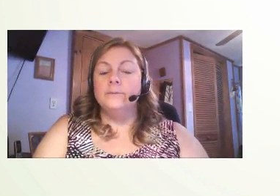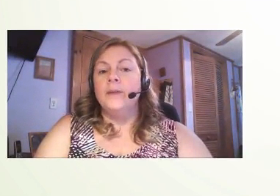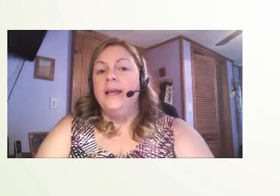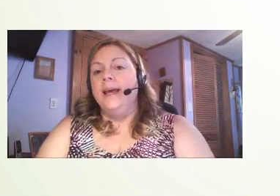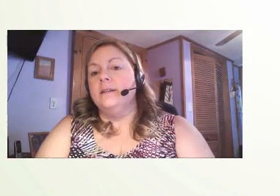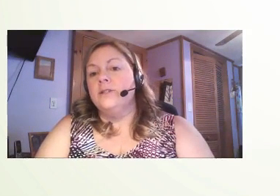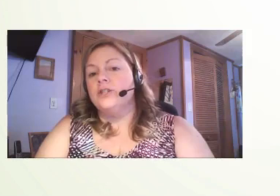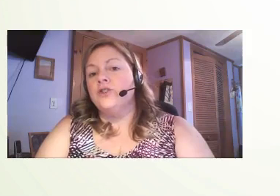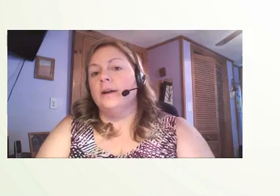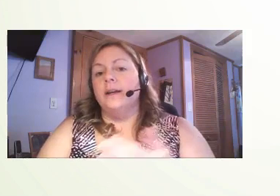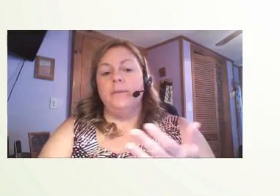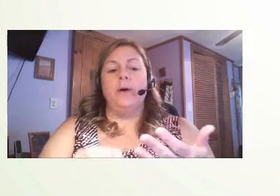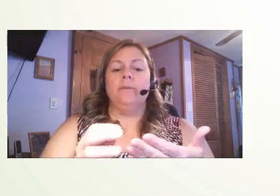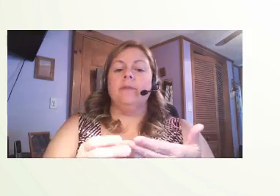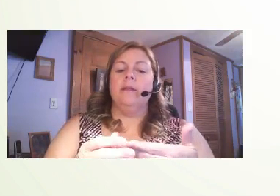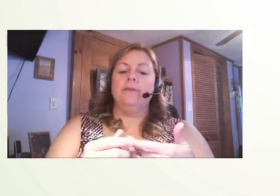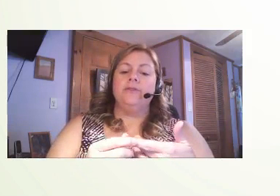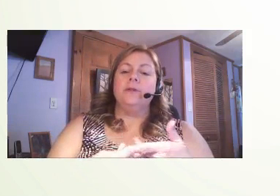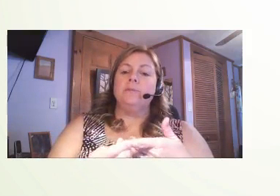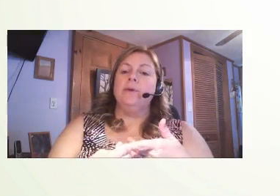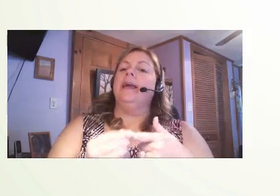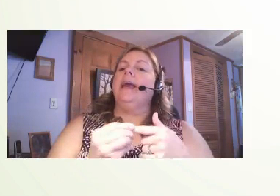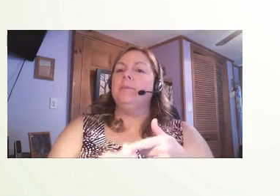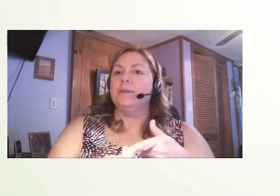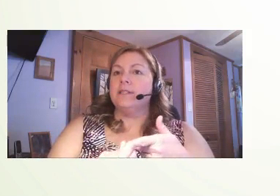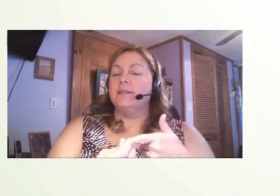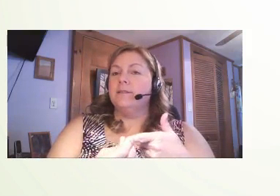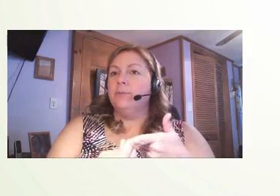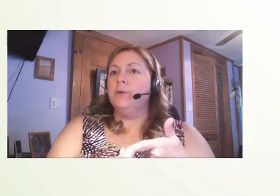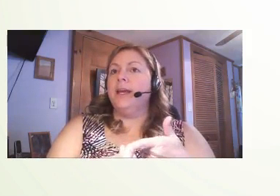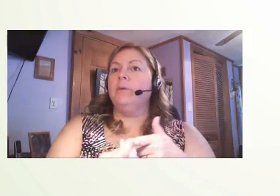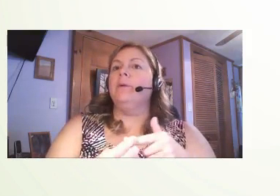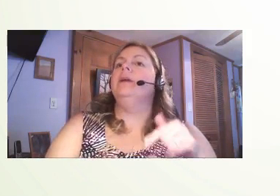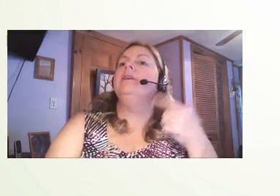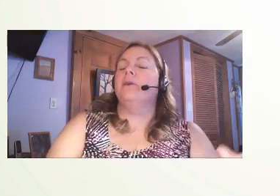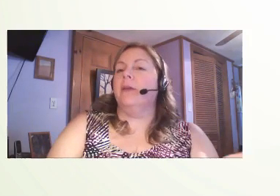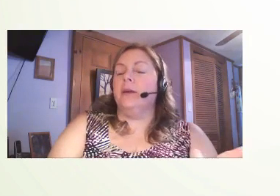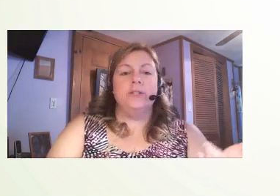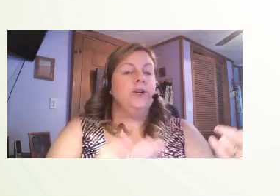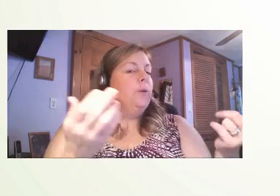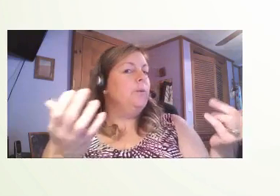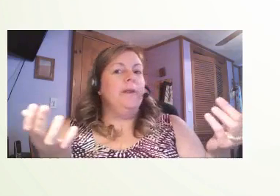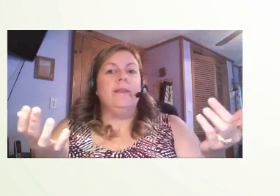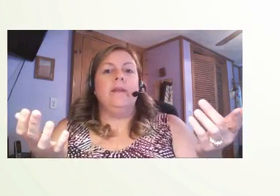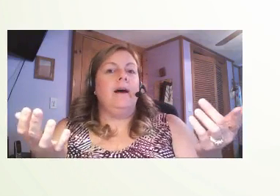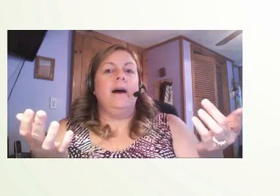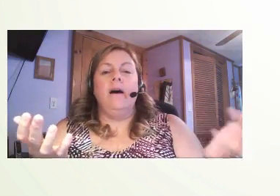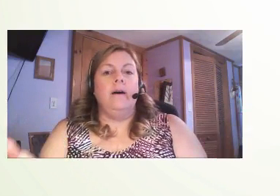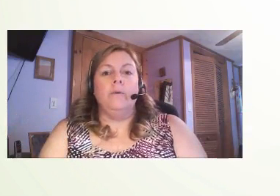here, and just talking about students being able to communicate in another language